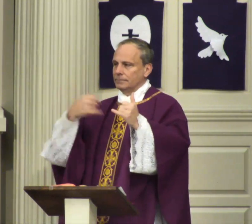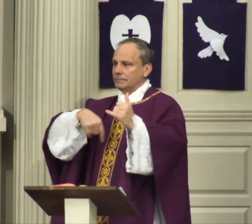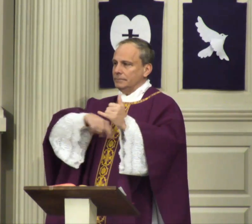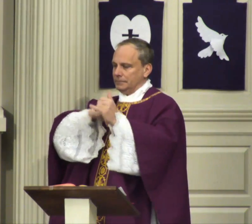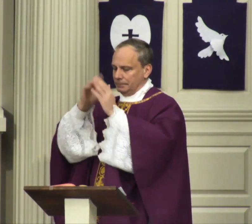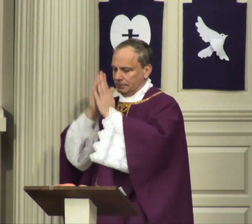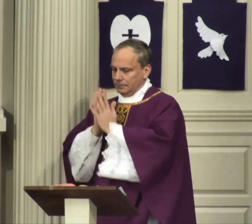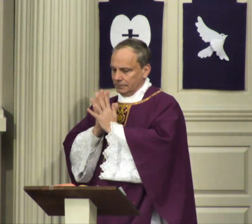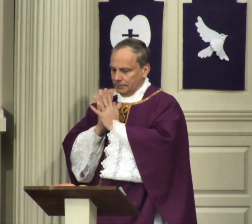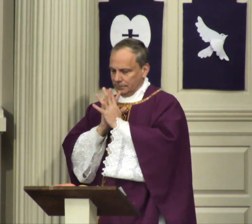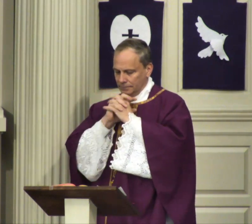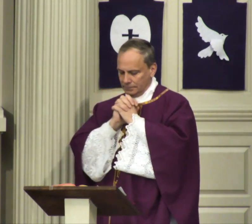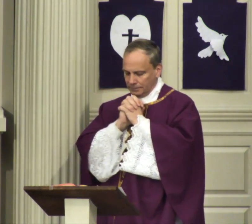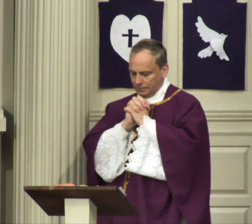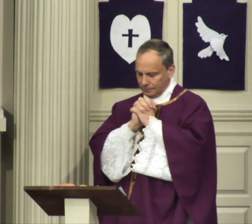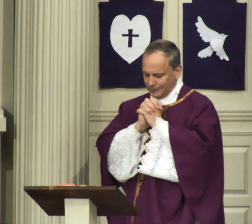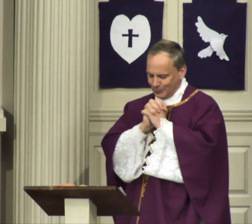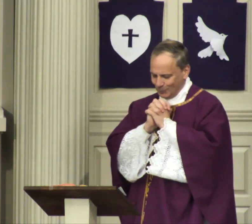Let us pray.